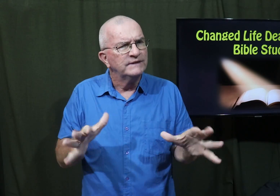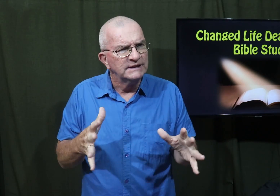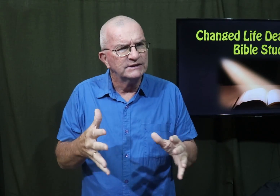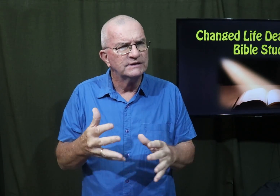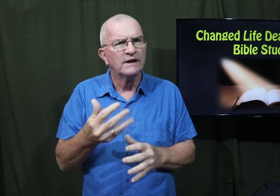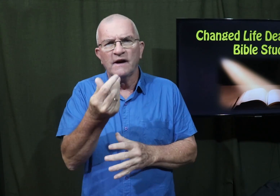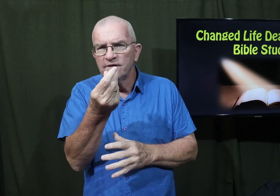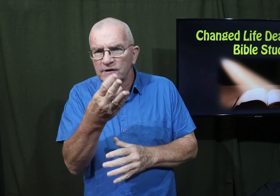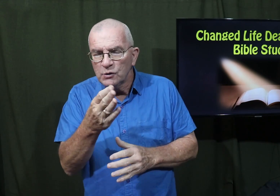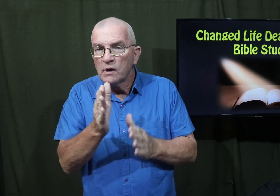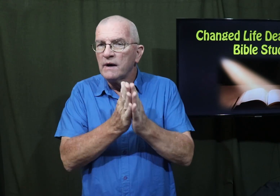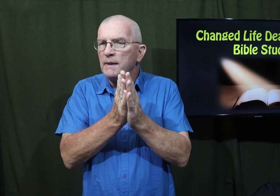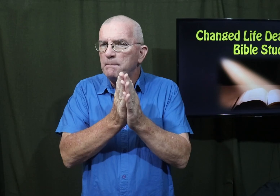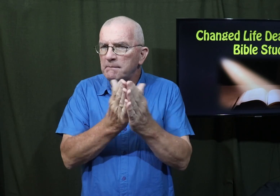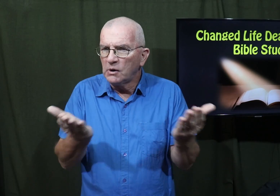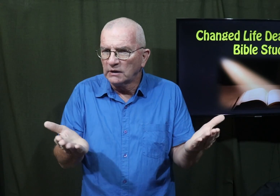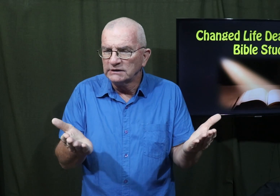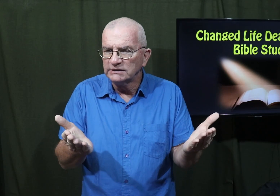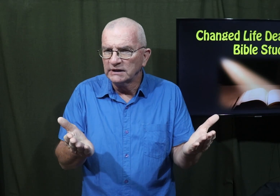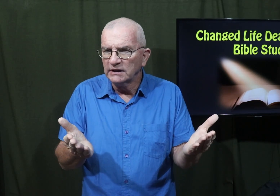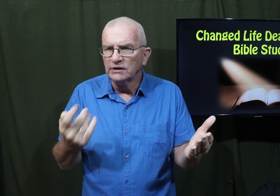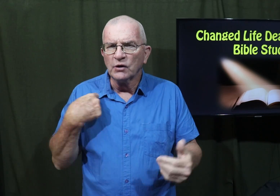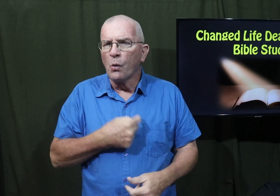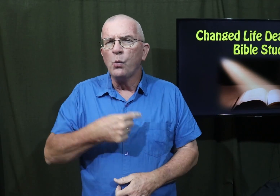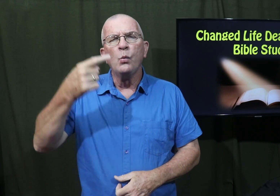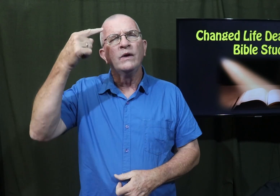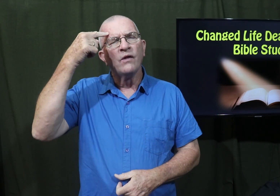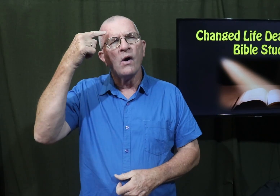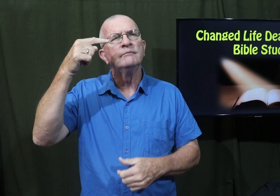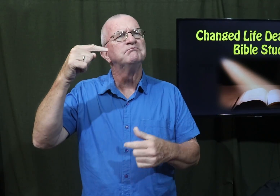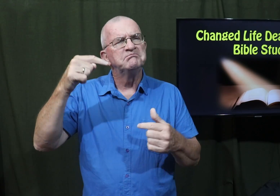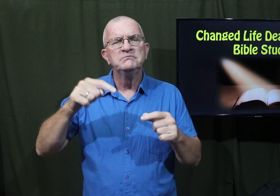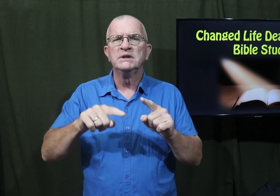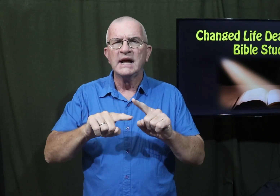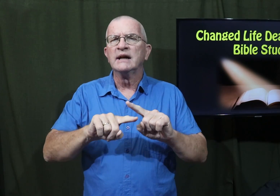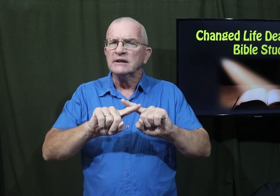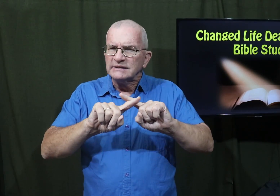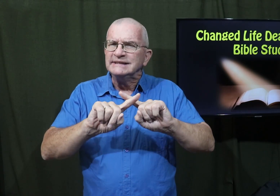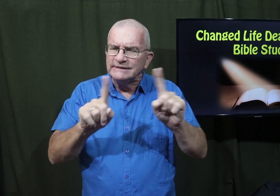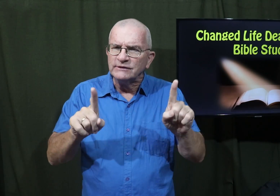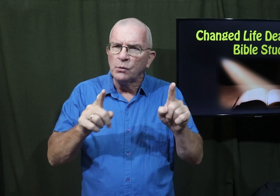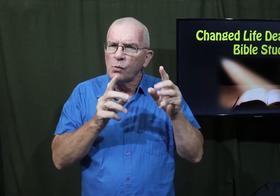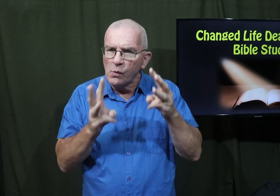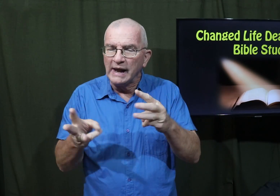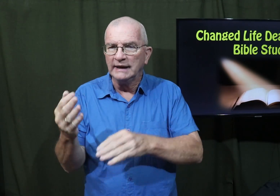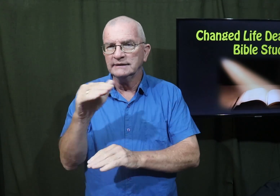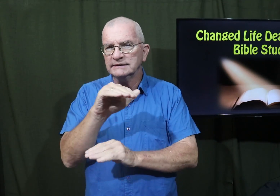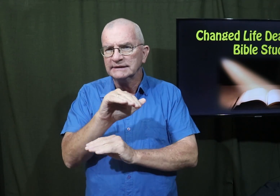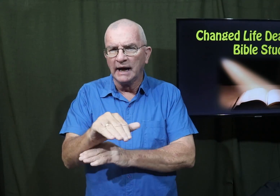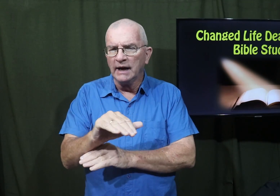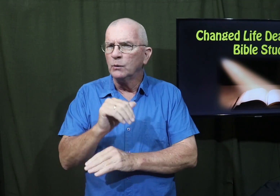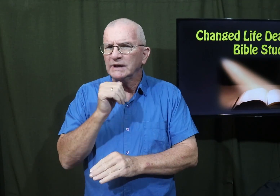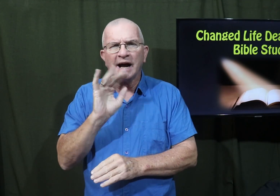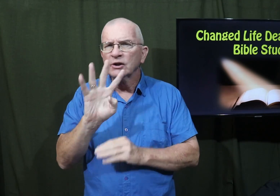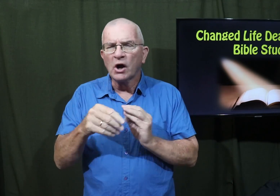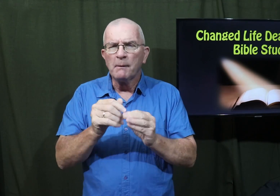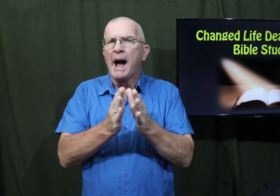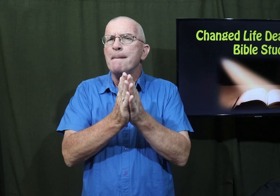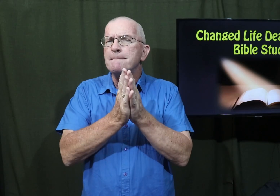Now, we've already finished a few books of the Bible, so we thought, let's look at a different